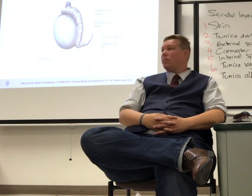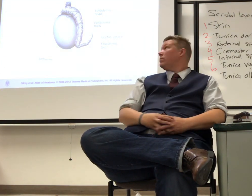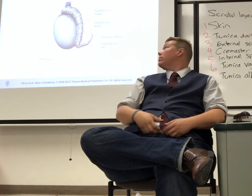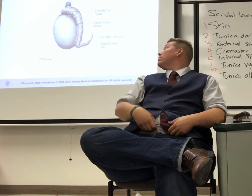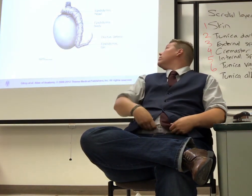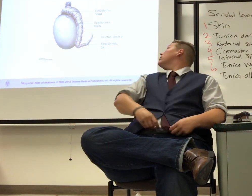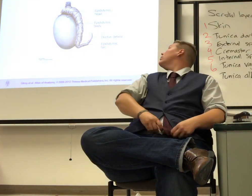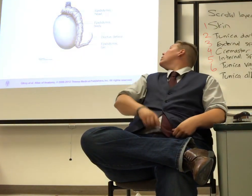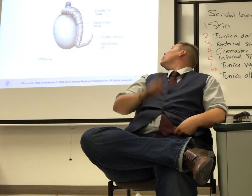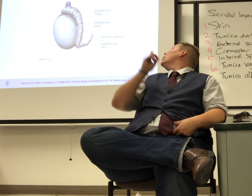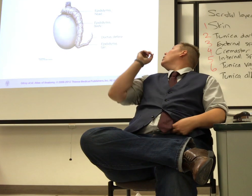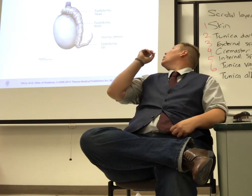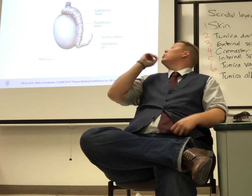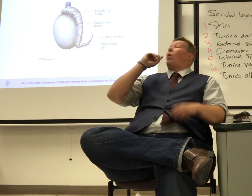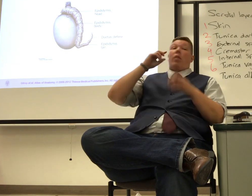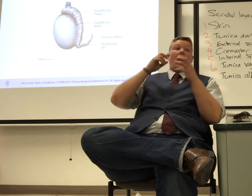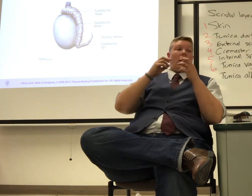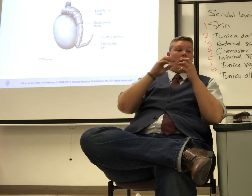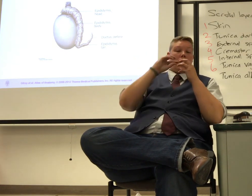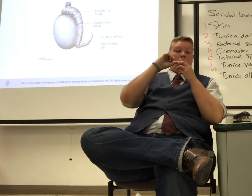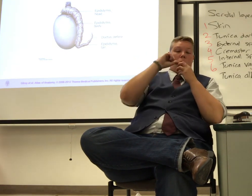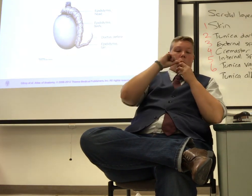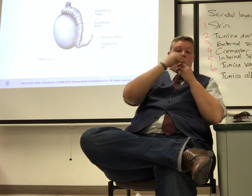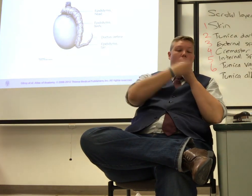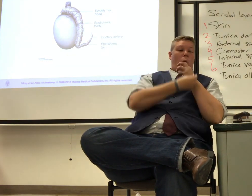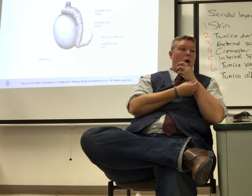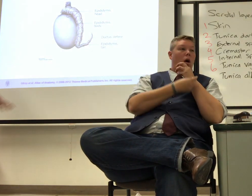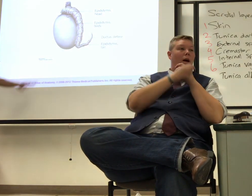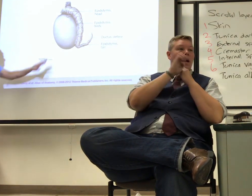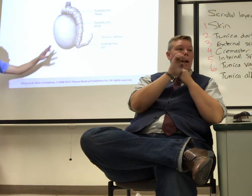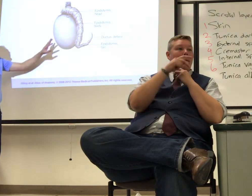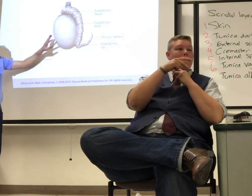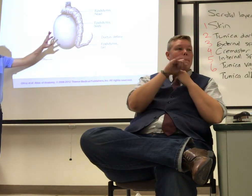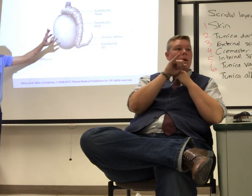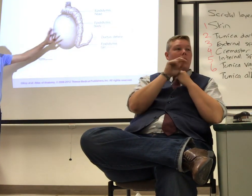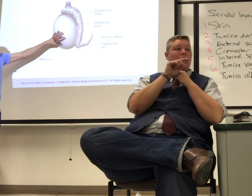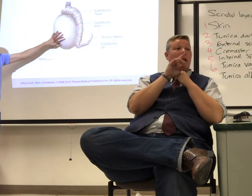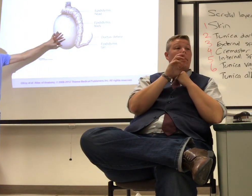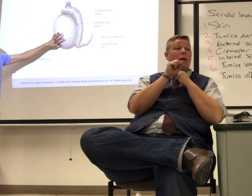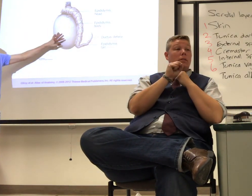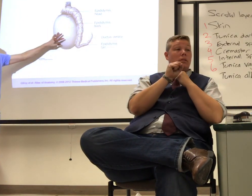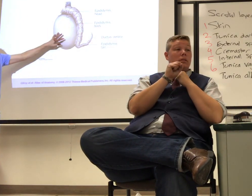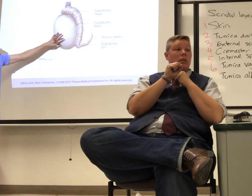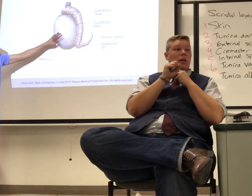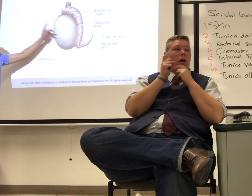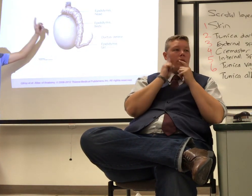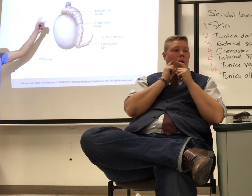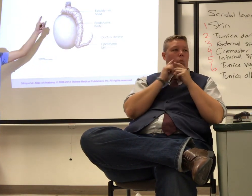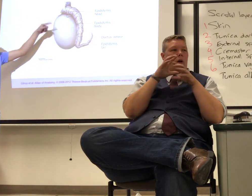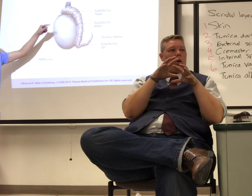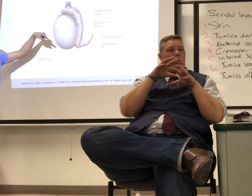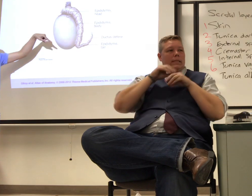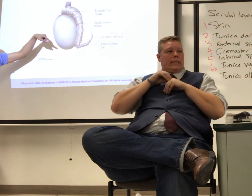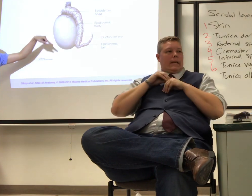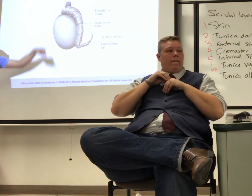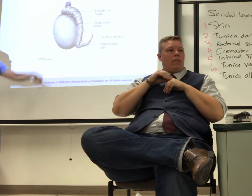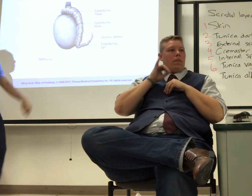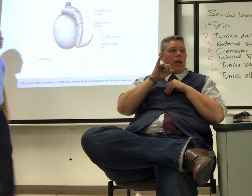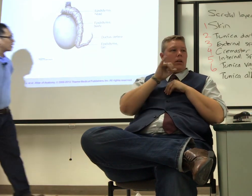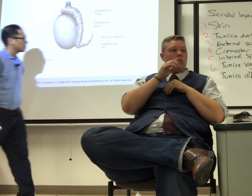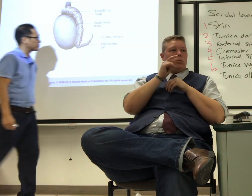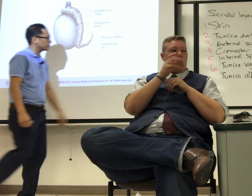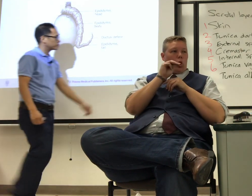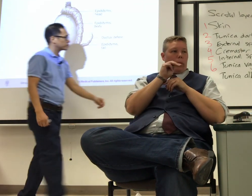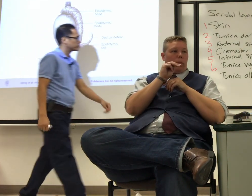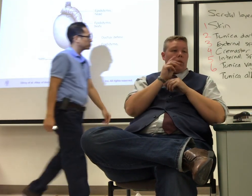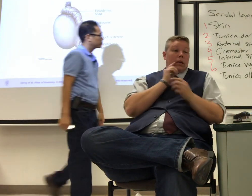the sperm that have been produced by the testes. There's a head, body, and tail.